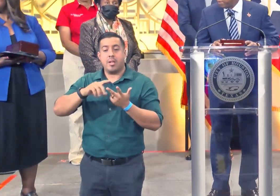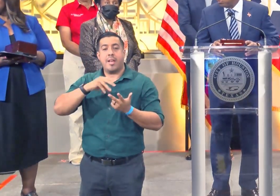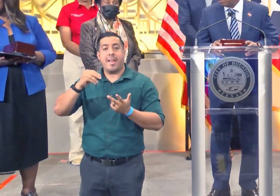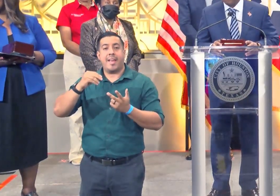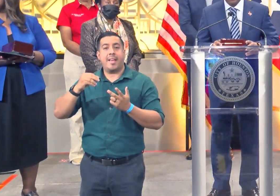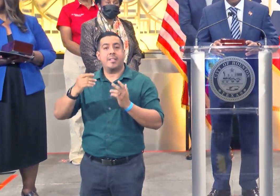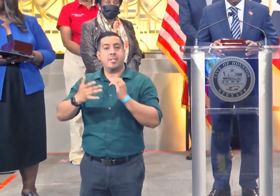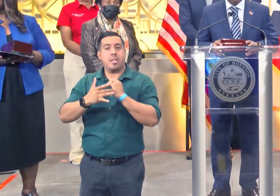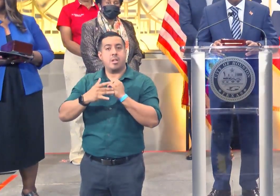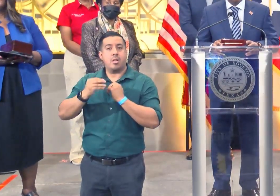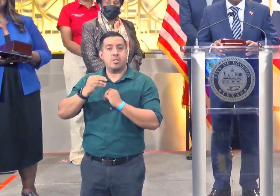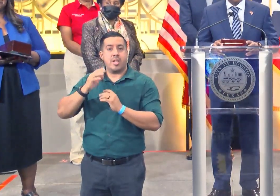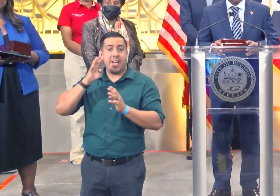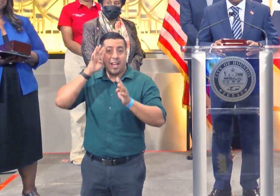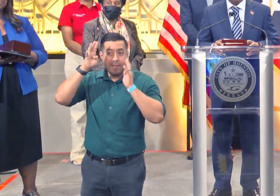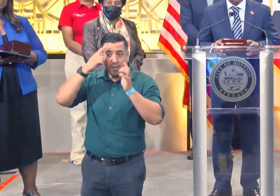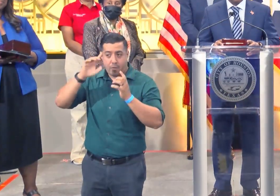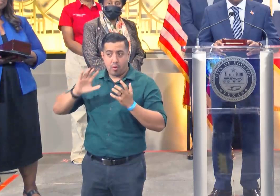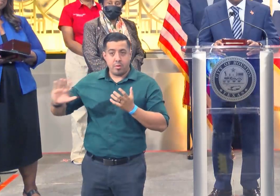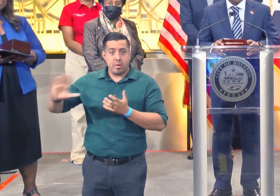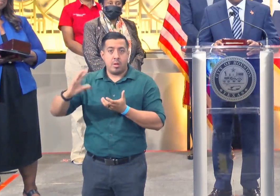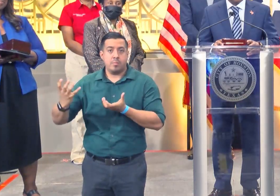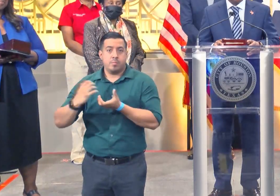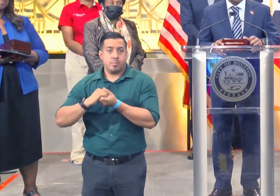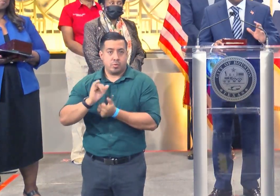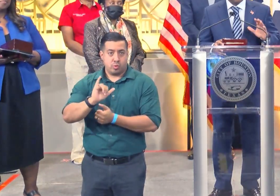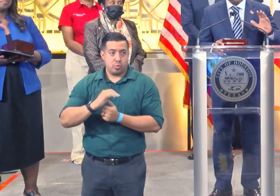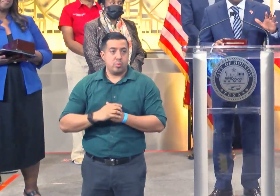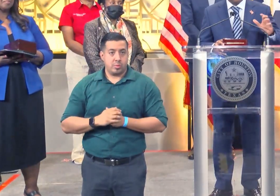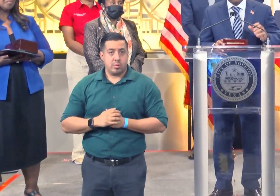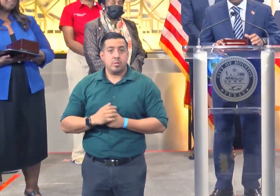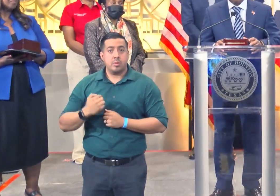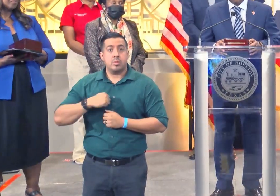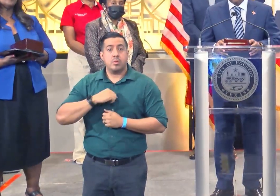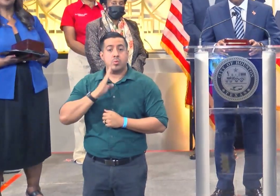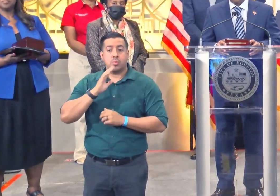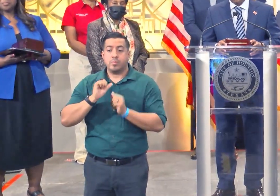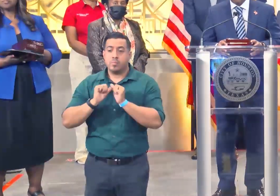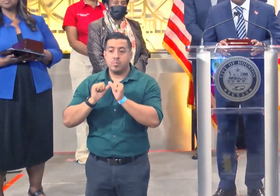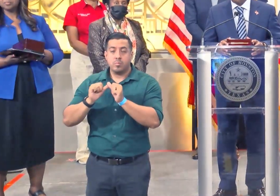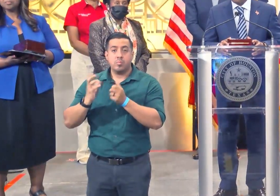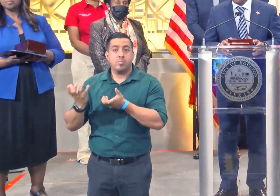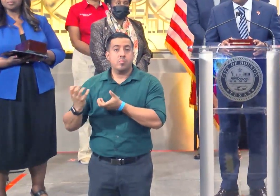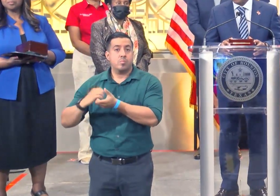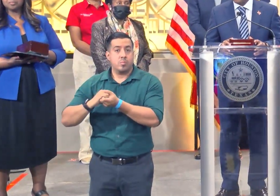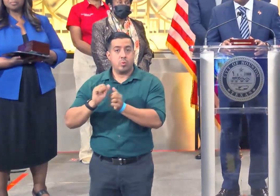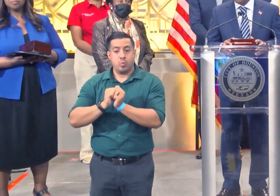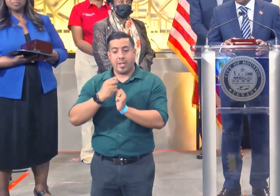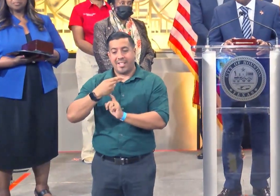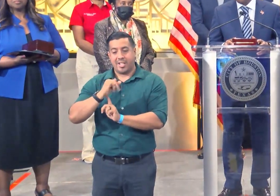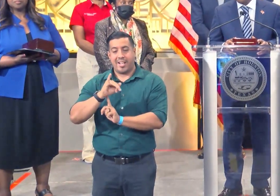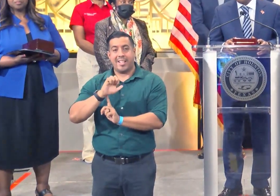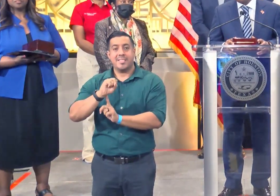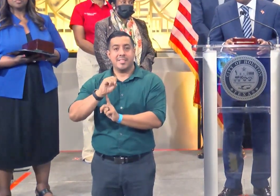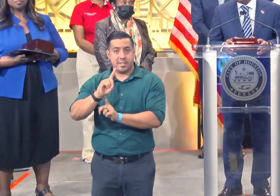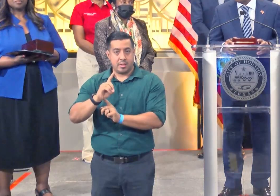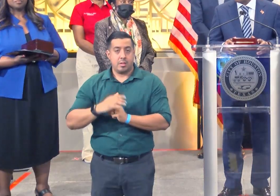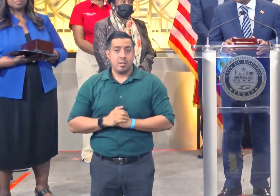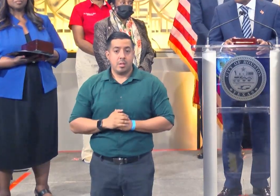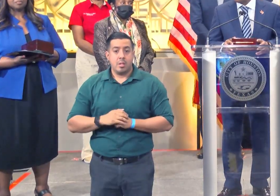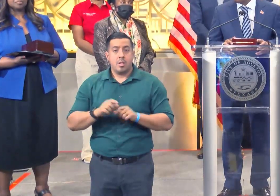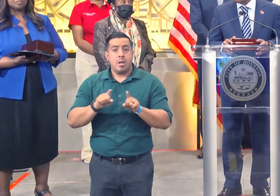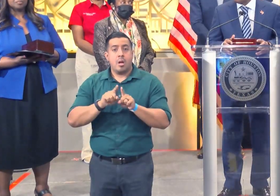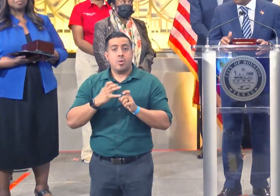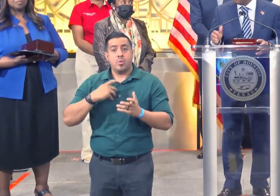and Innovation. For their collaboration as well, and this will be an ongoing collaboration with HISD. And then want